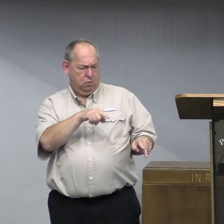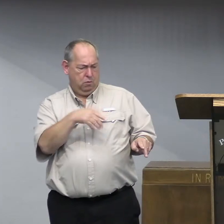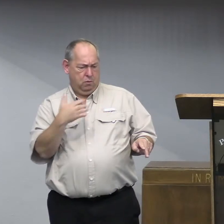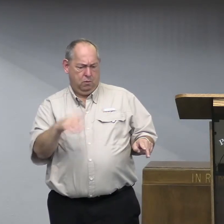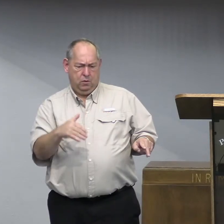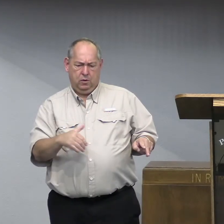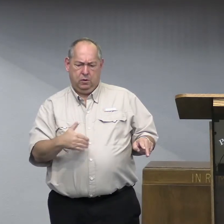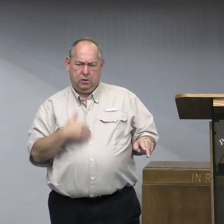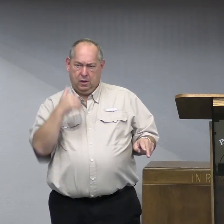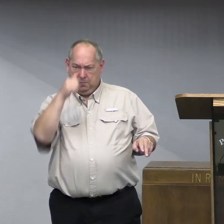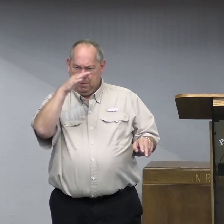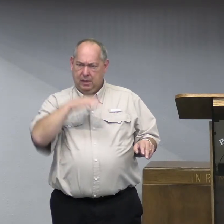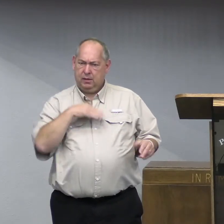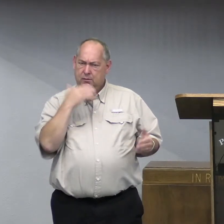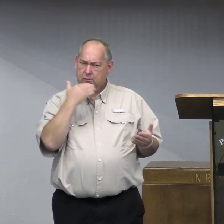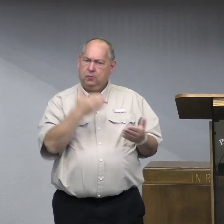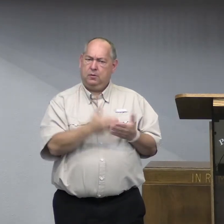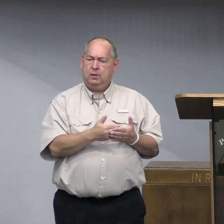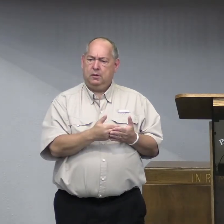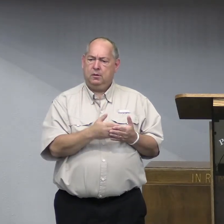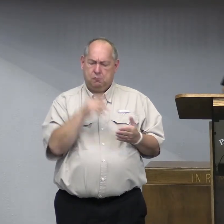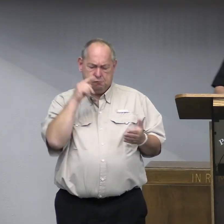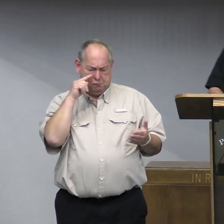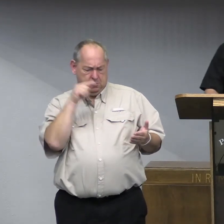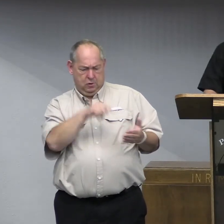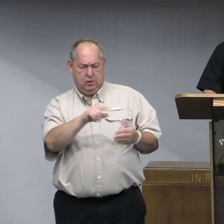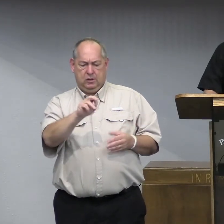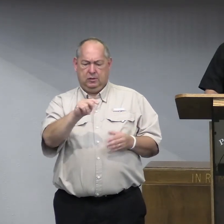man. He notices him to the point that in